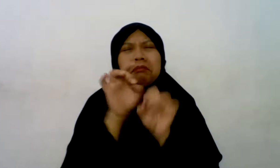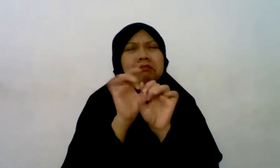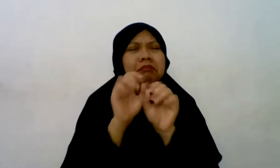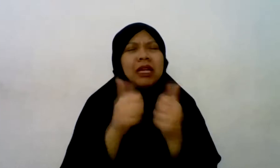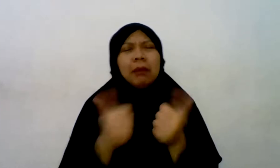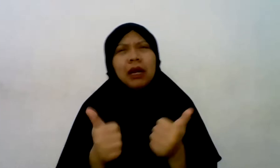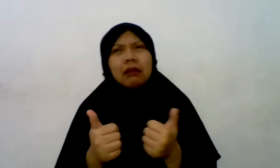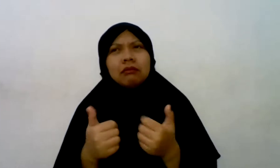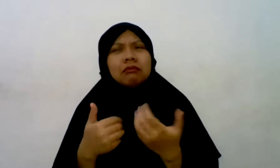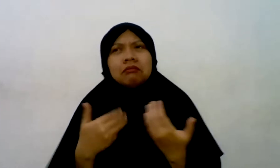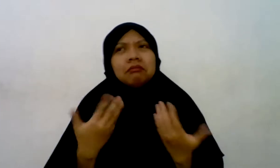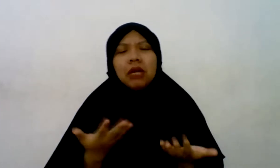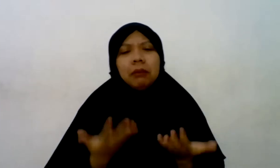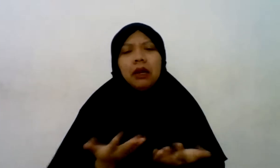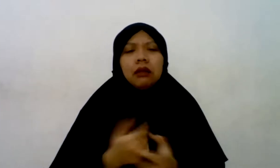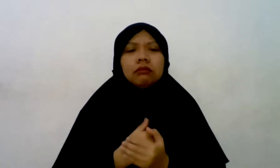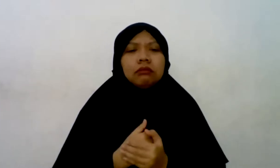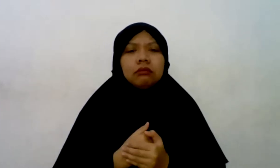Dina, do you want to take that?